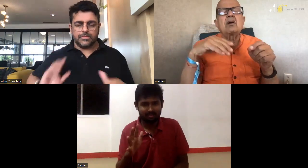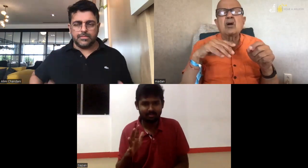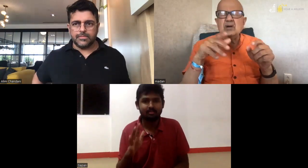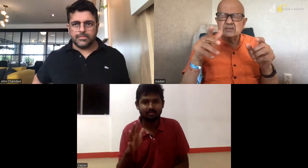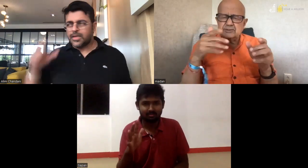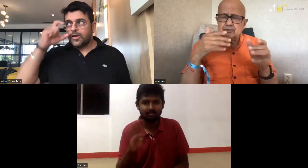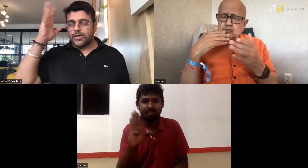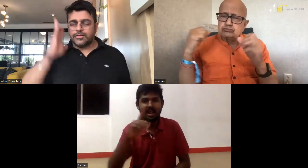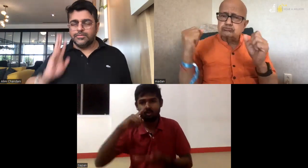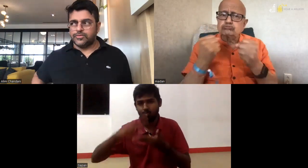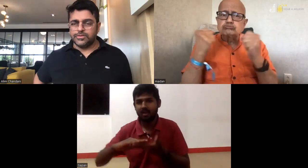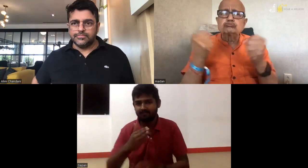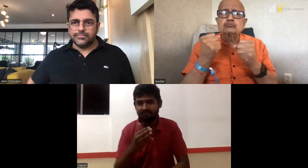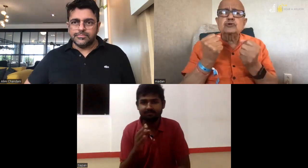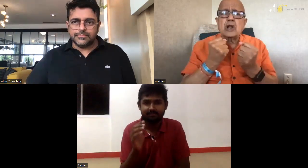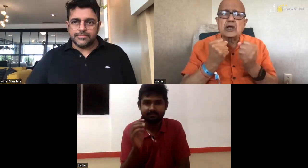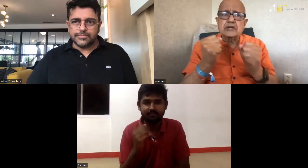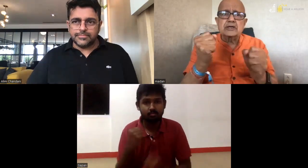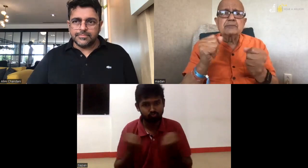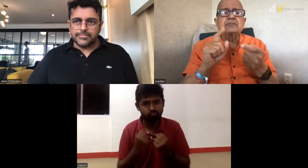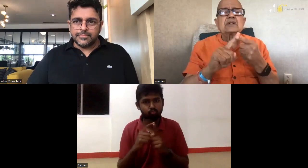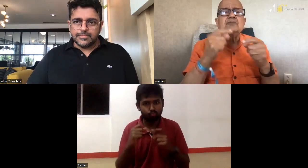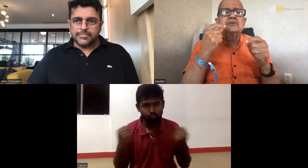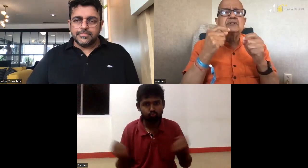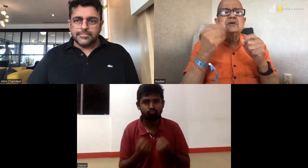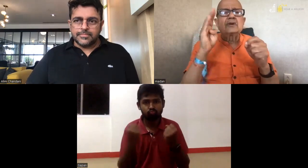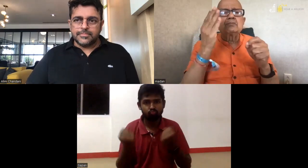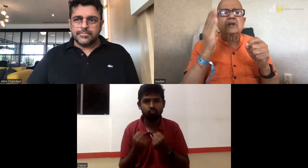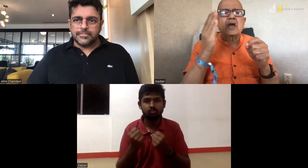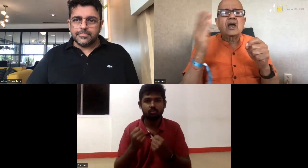set up something for the deaf people in India?